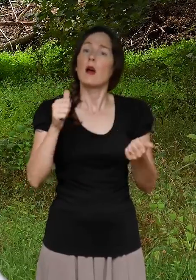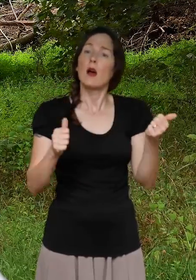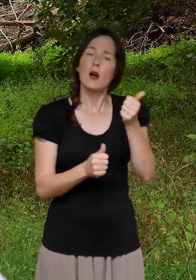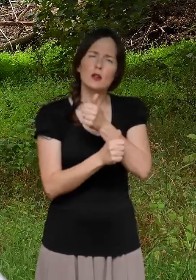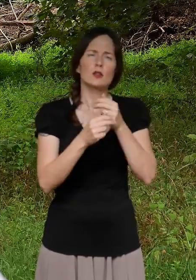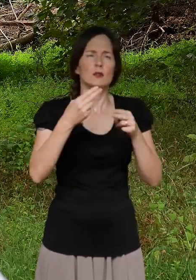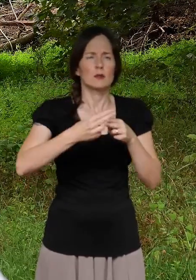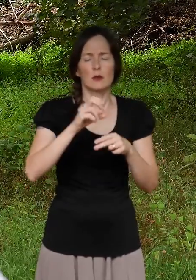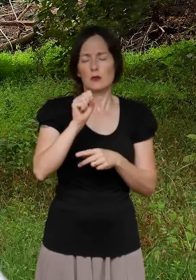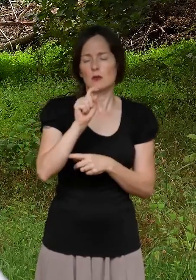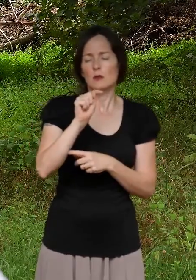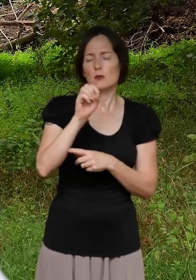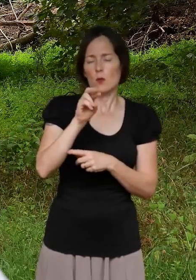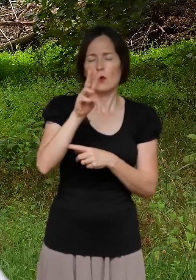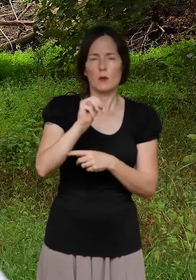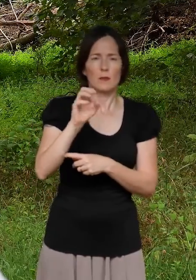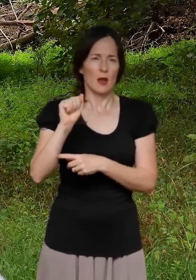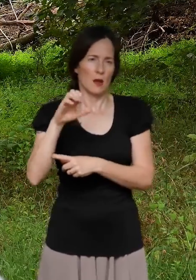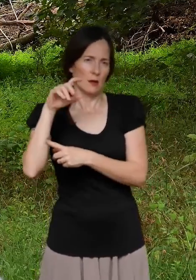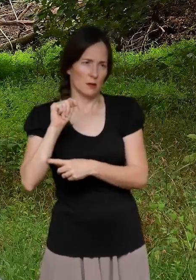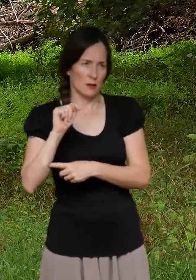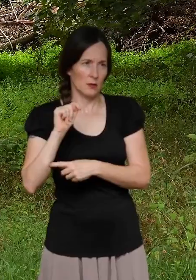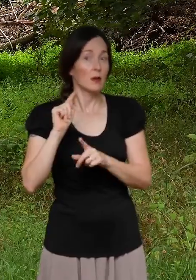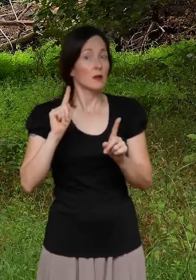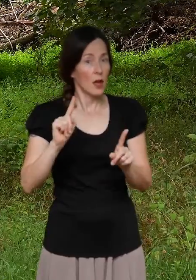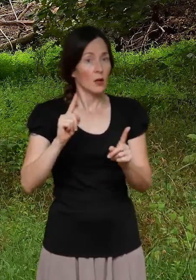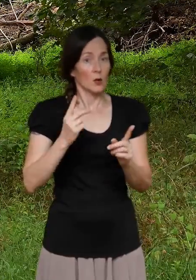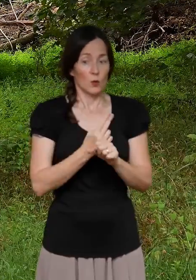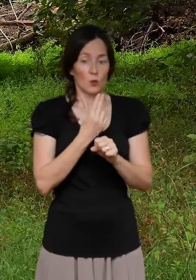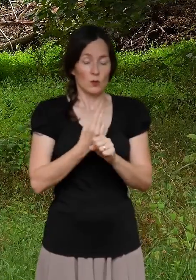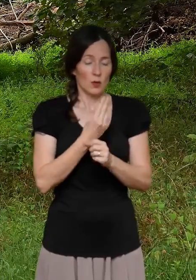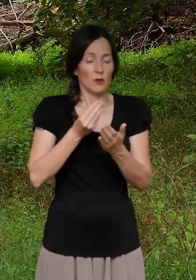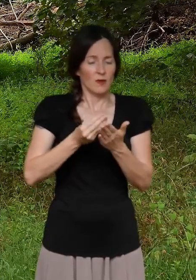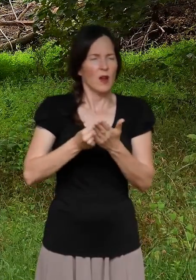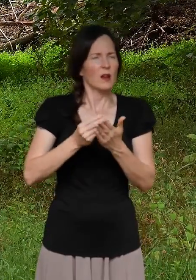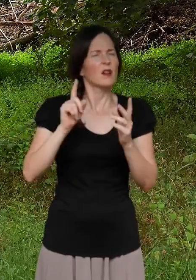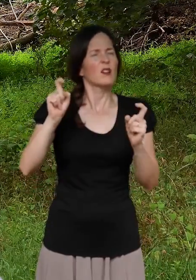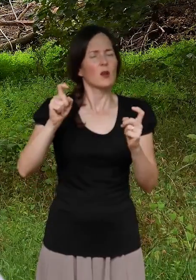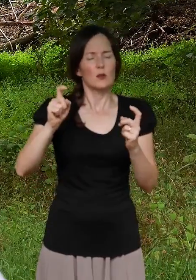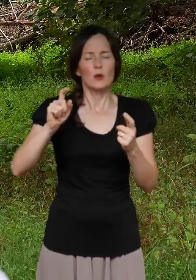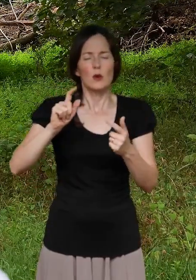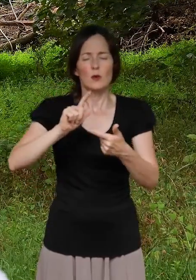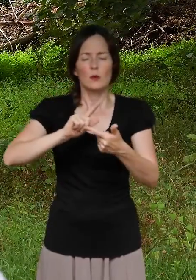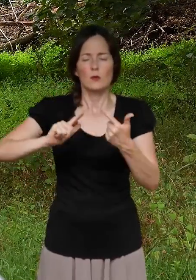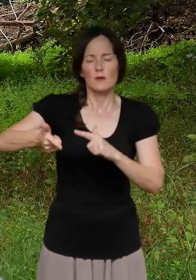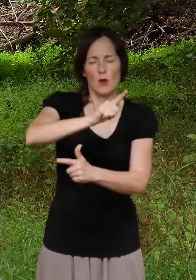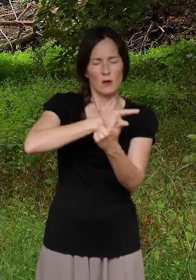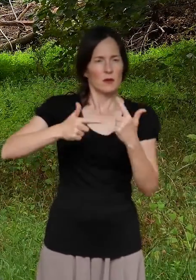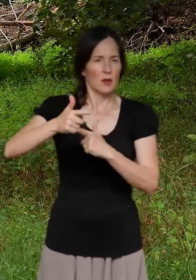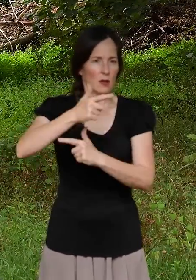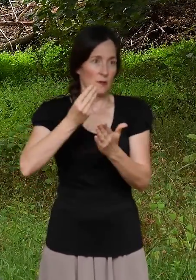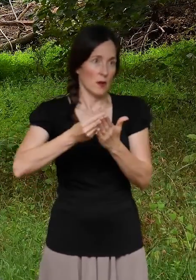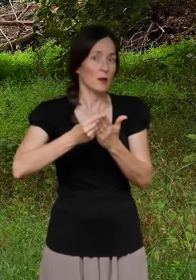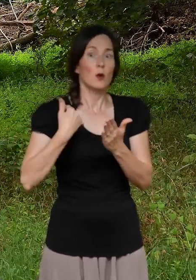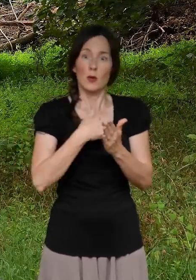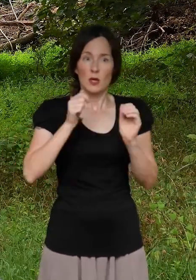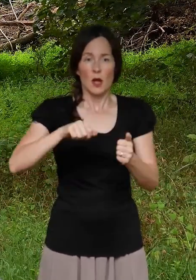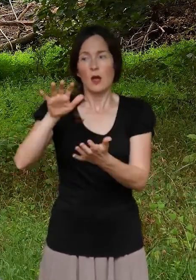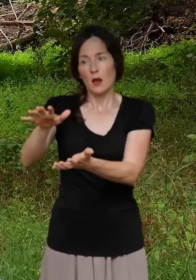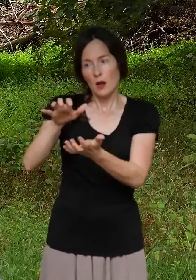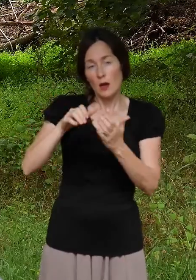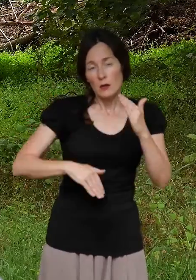$25 million of capital funding into this fund this year. And as soon as the funding becomes available at the federal level,